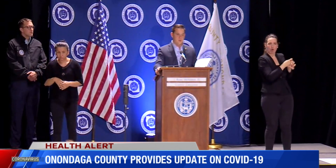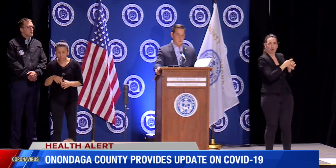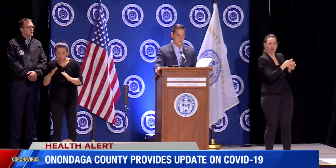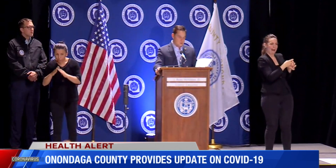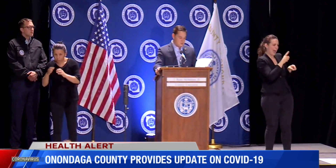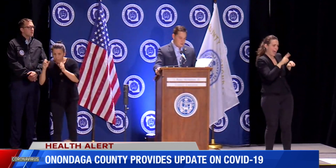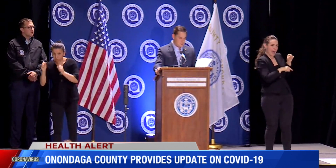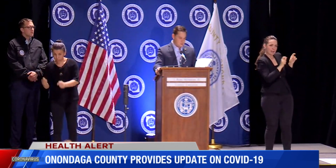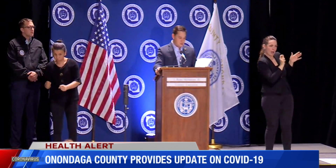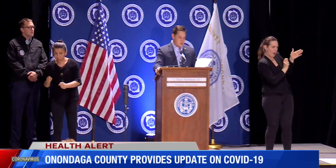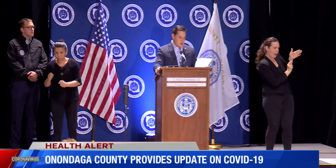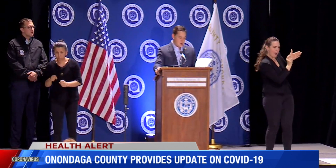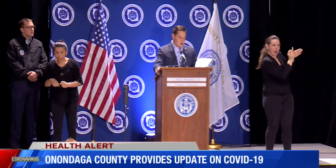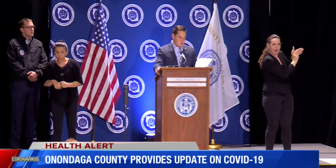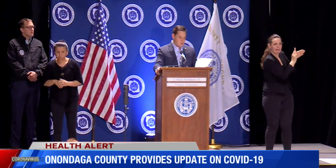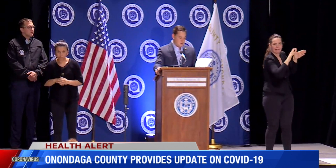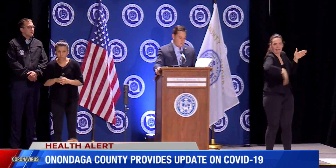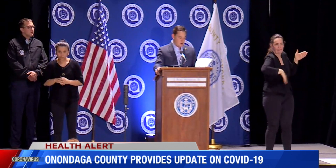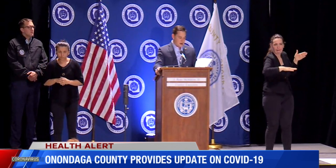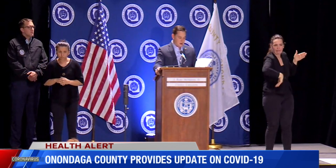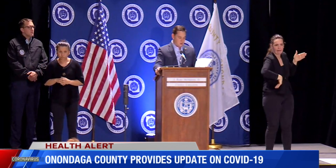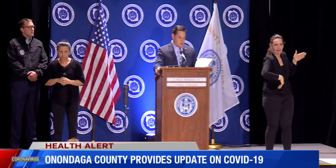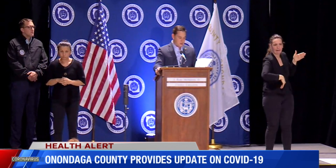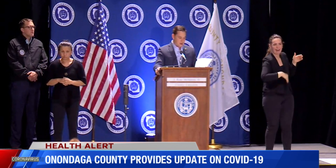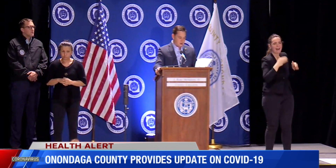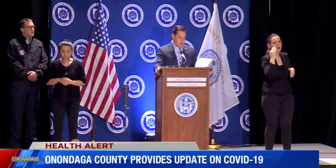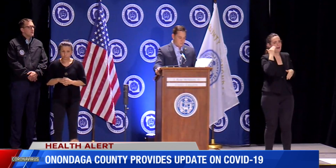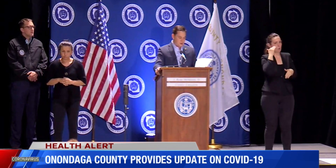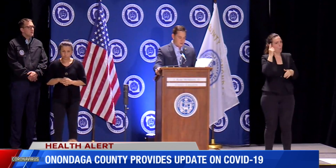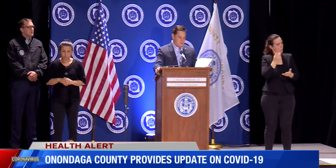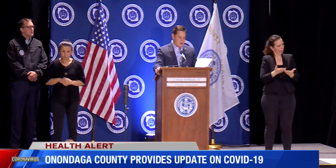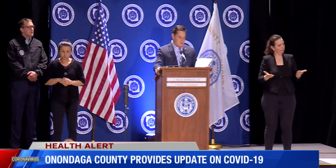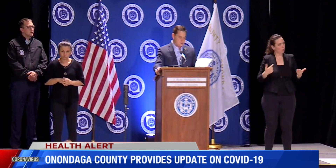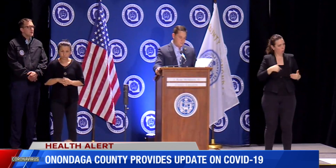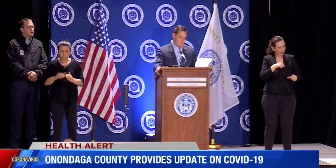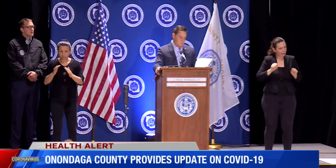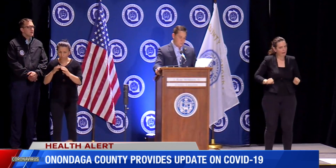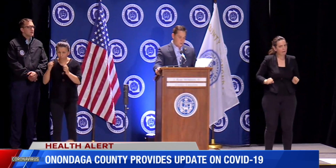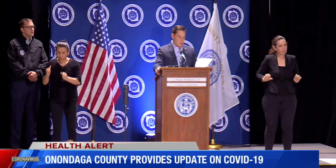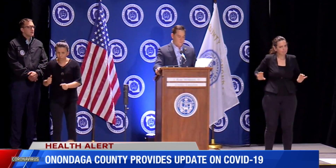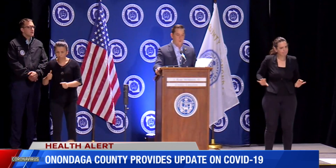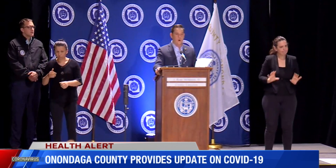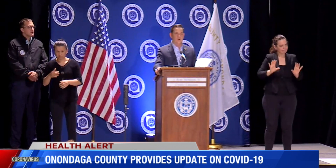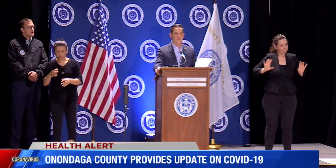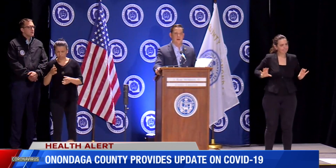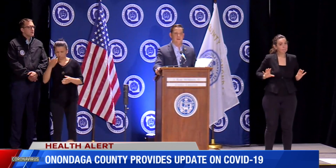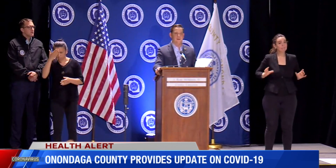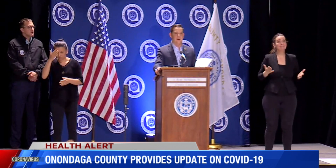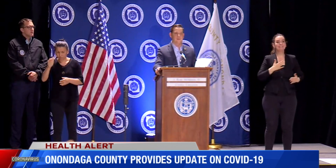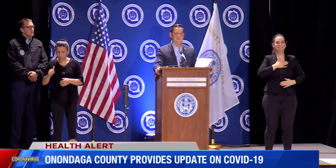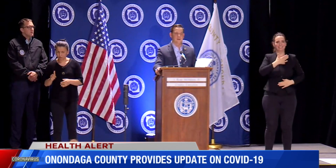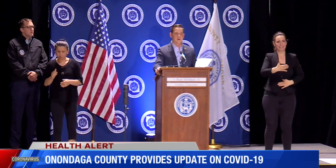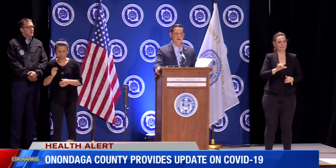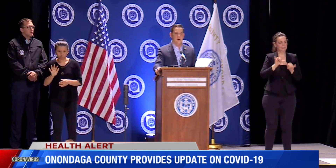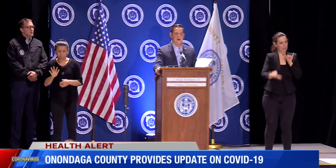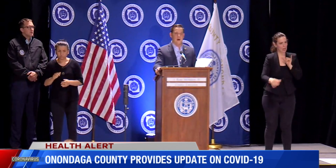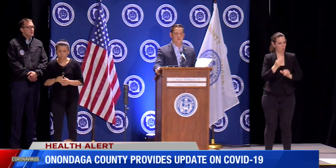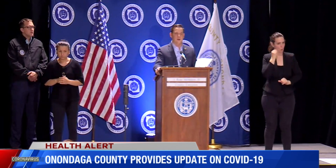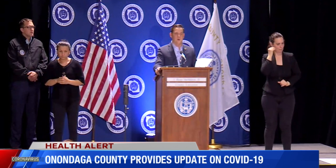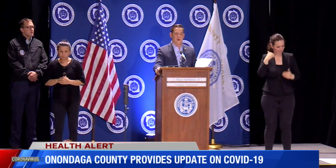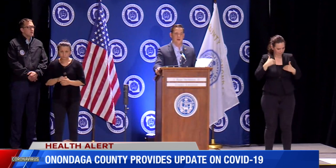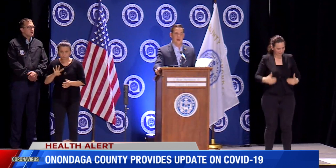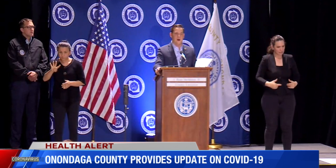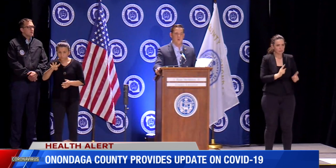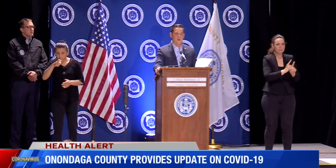and we can social distance. Right now, again, our pending tests, around 400 pending tests